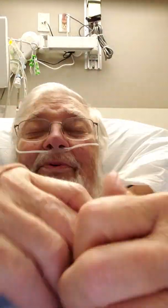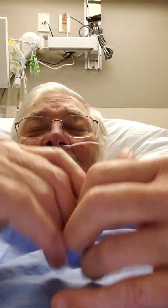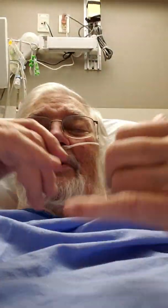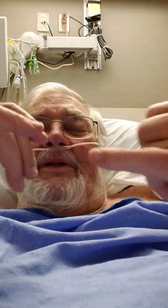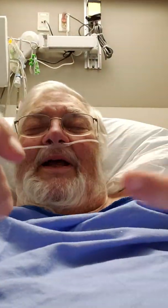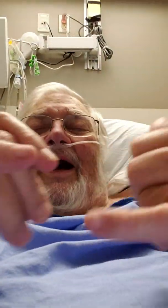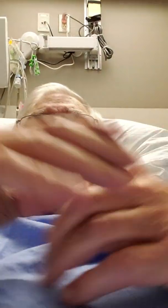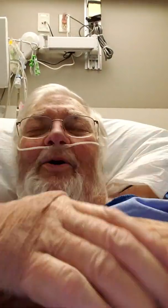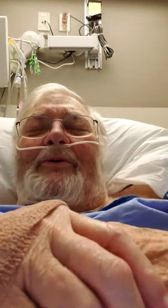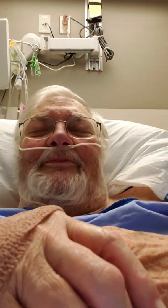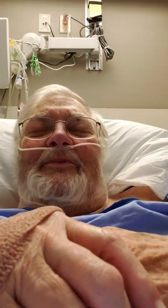Alright. Now,